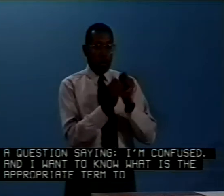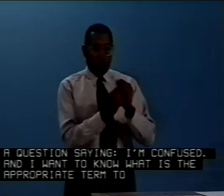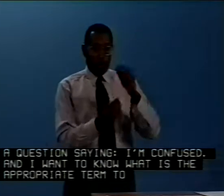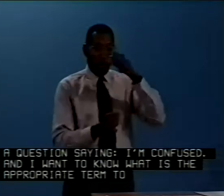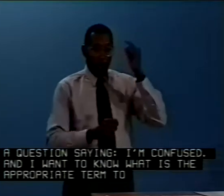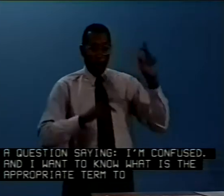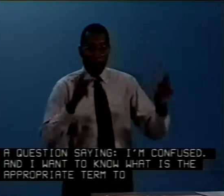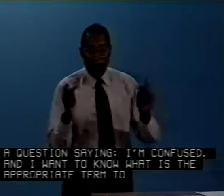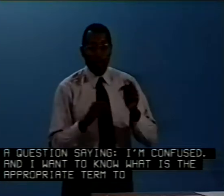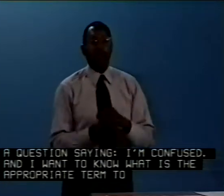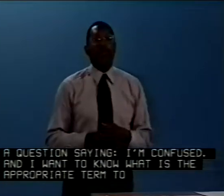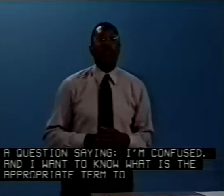when talking with black people."